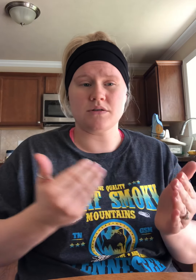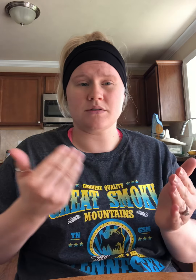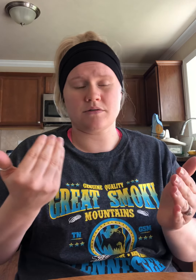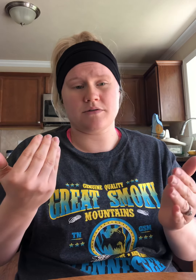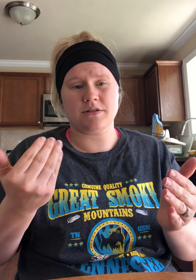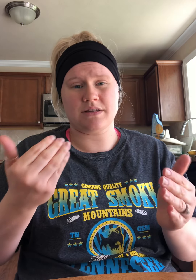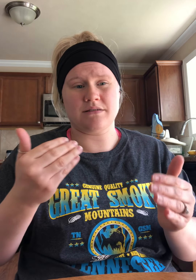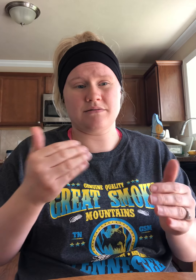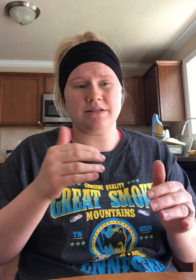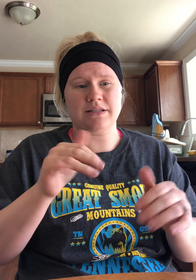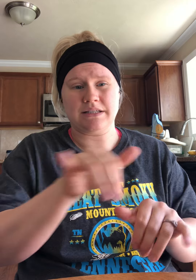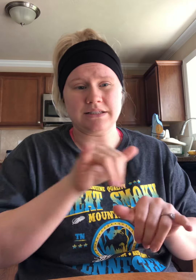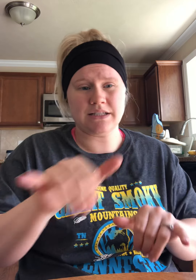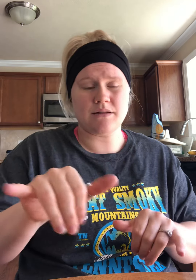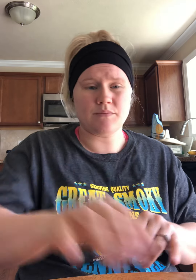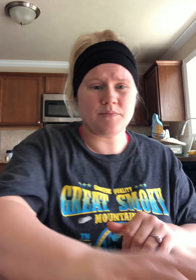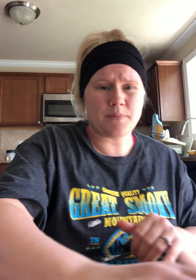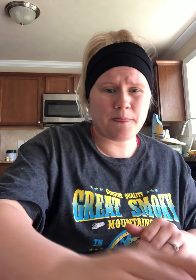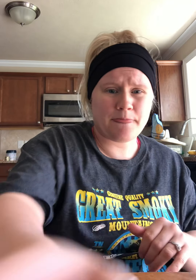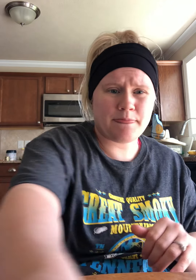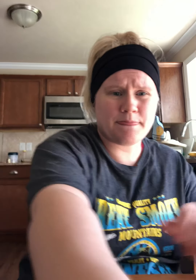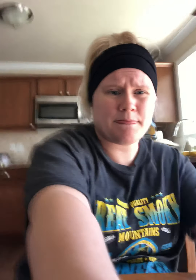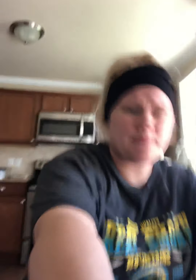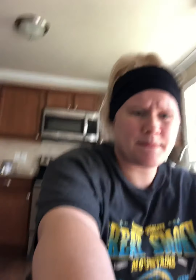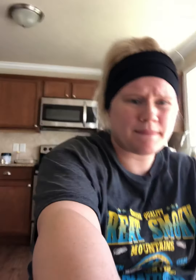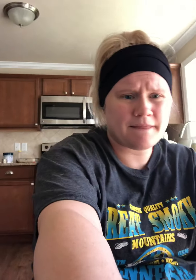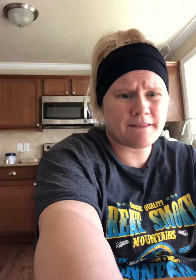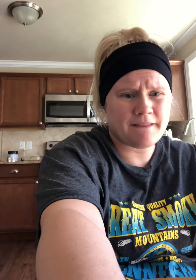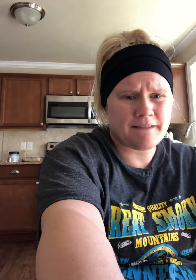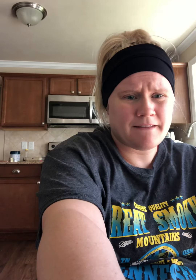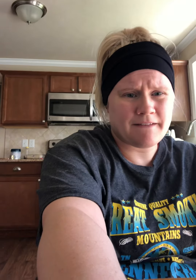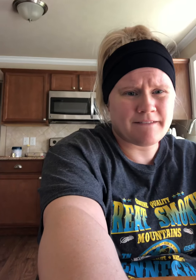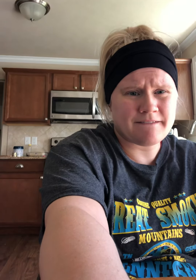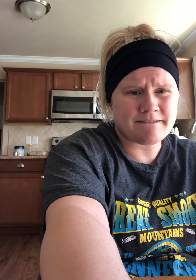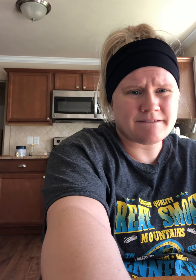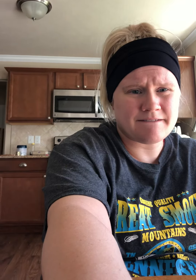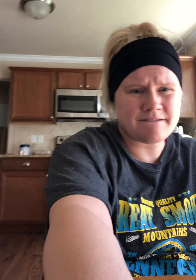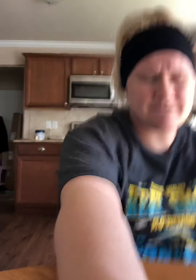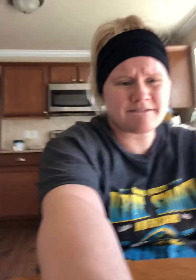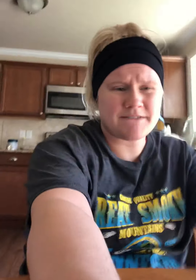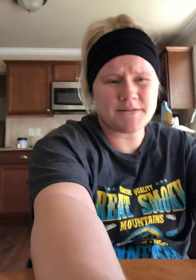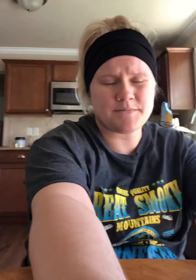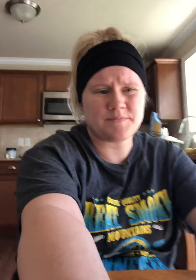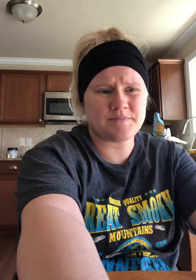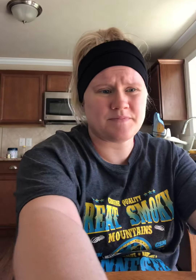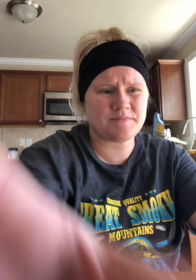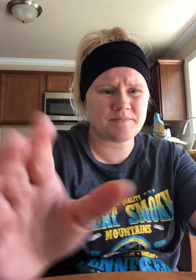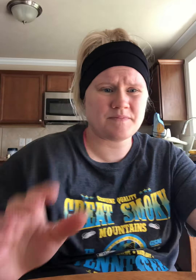observe something about reality, and you say, well, let me try to come up with